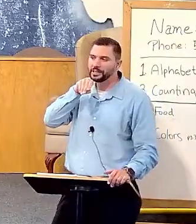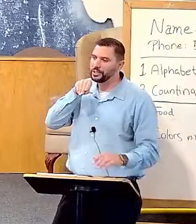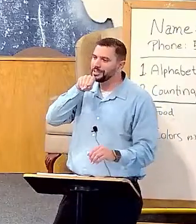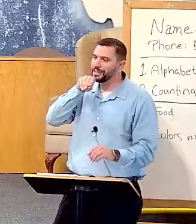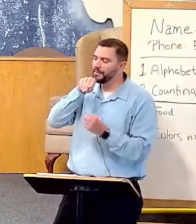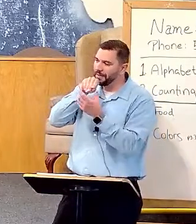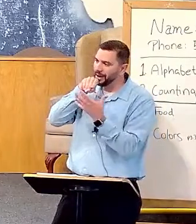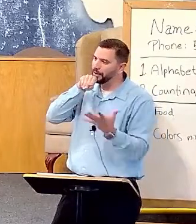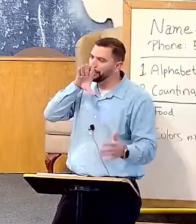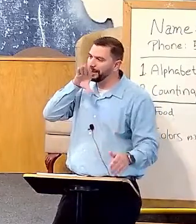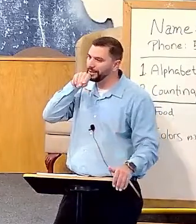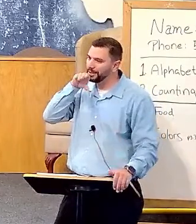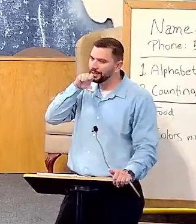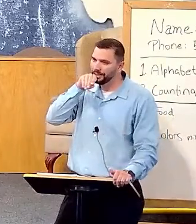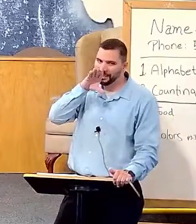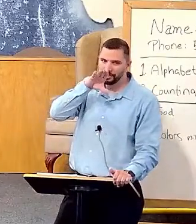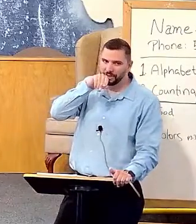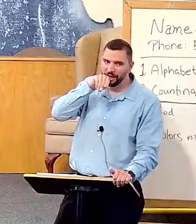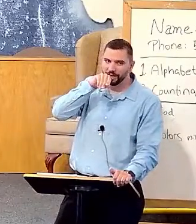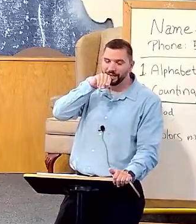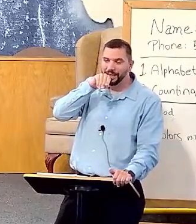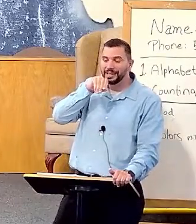have a fatter beak. That's duck. Now,